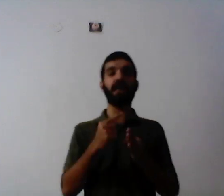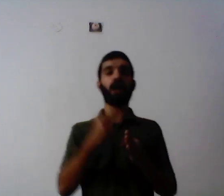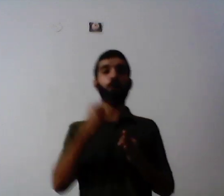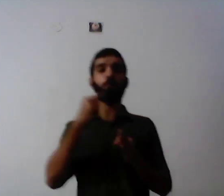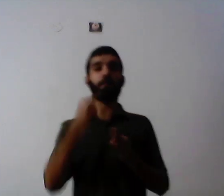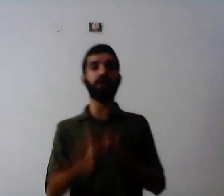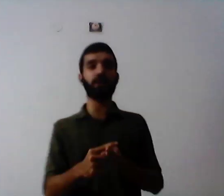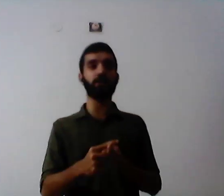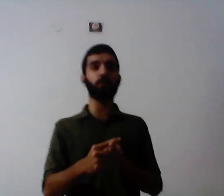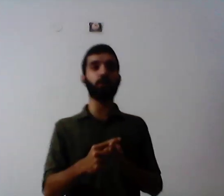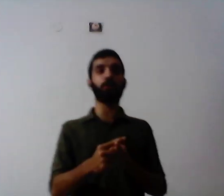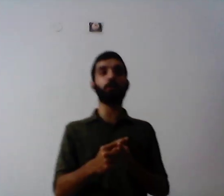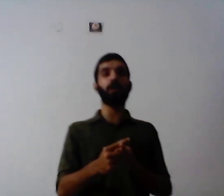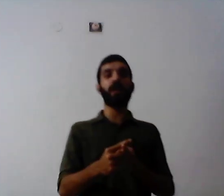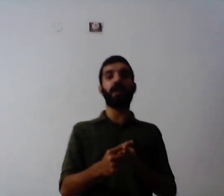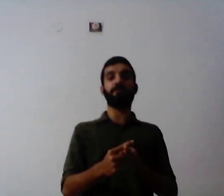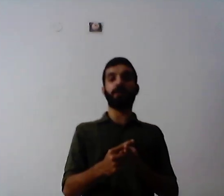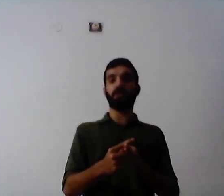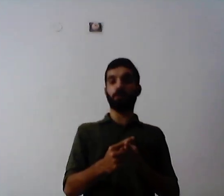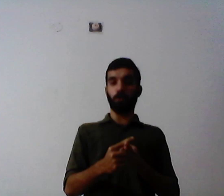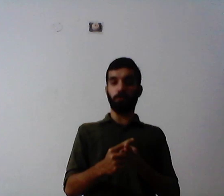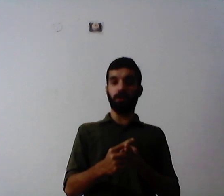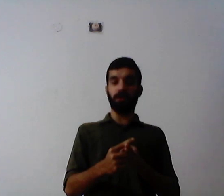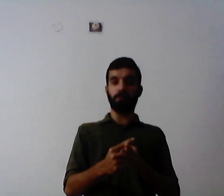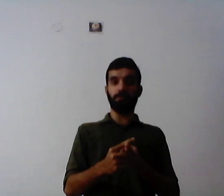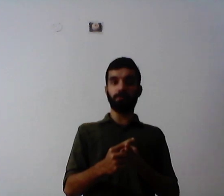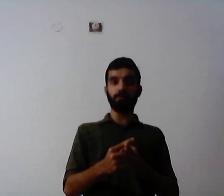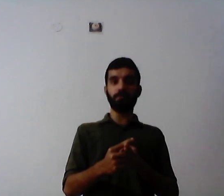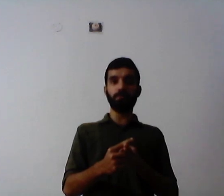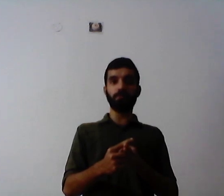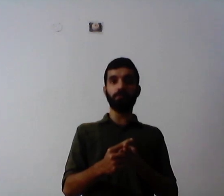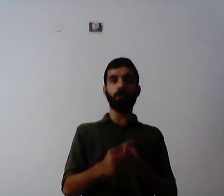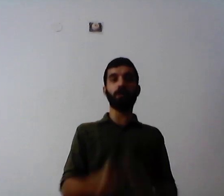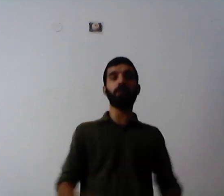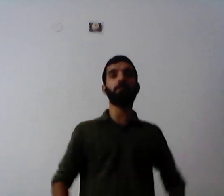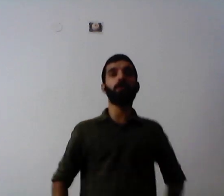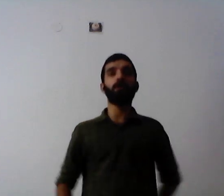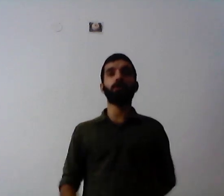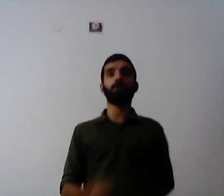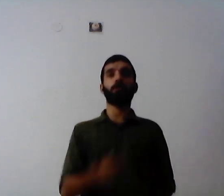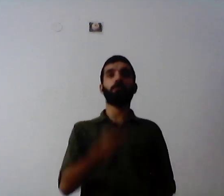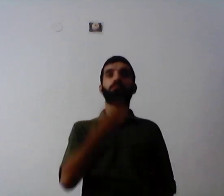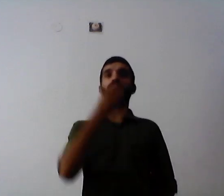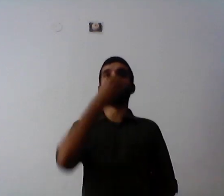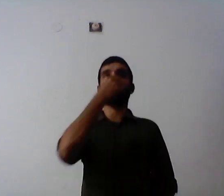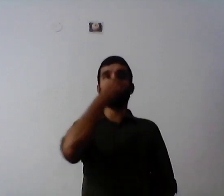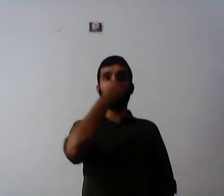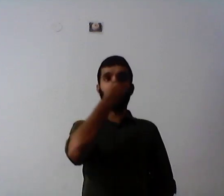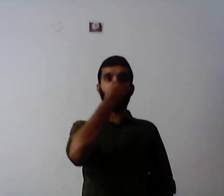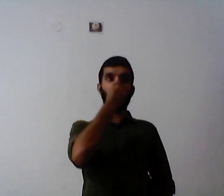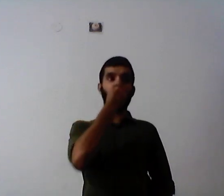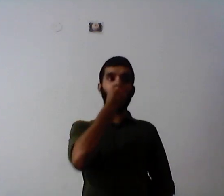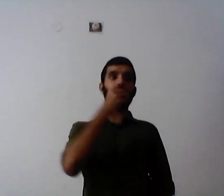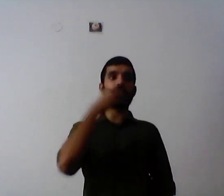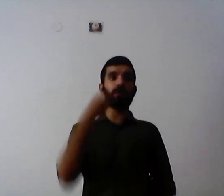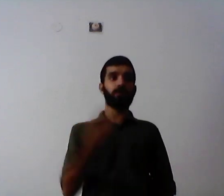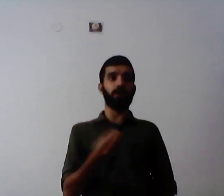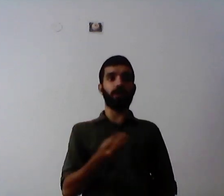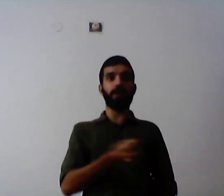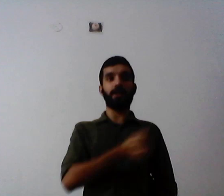how pressure is going to affect solubility. Okay, so this thing, like